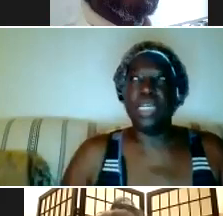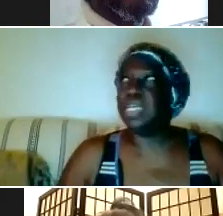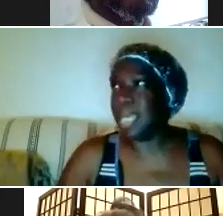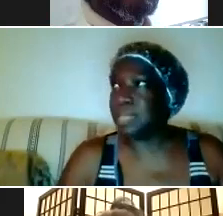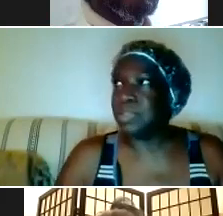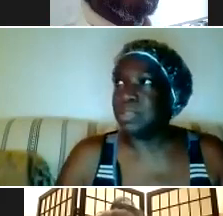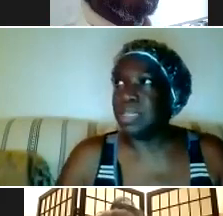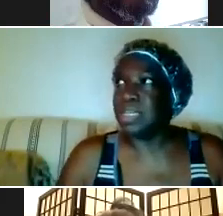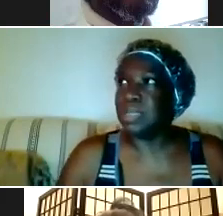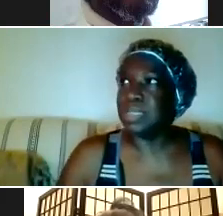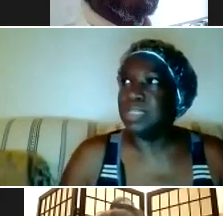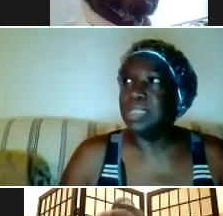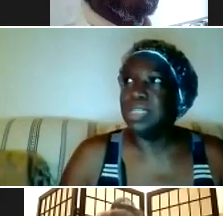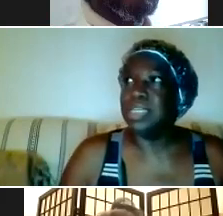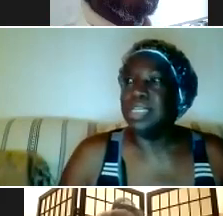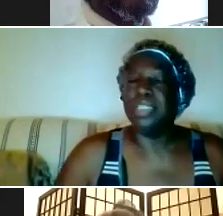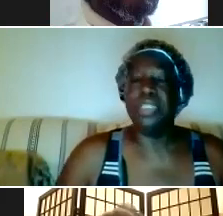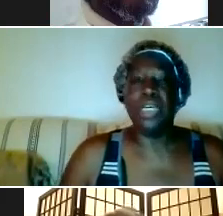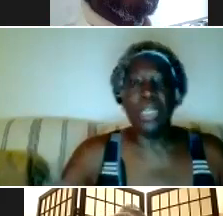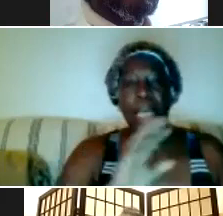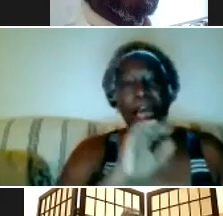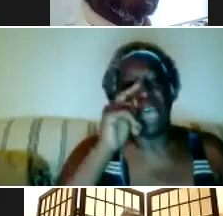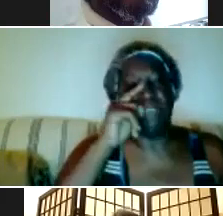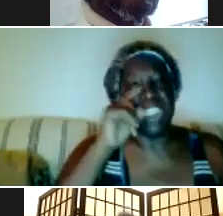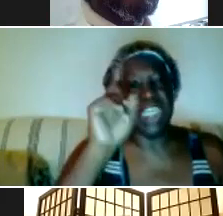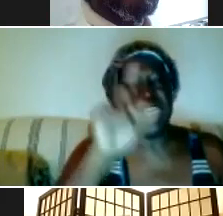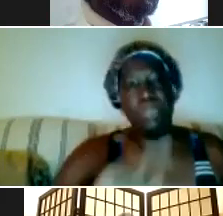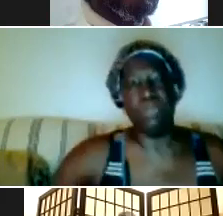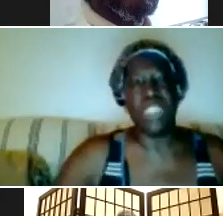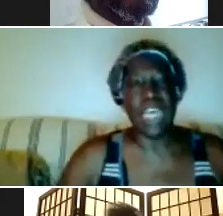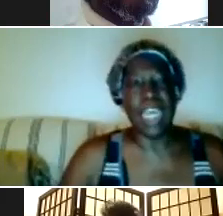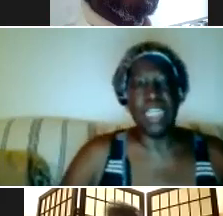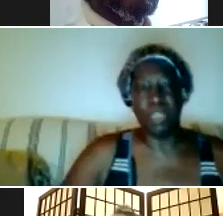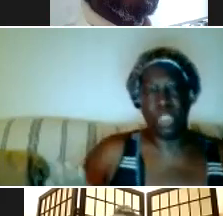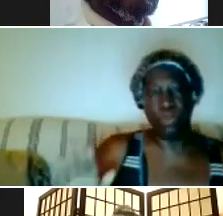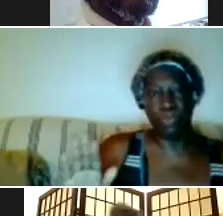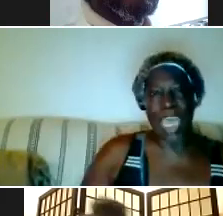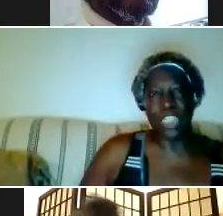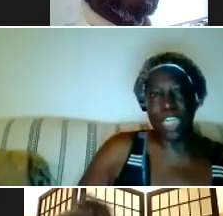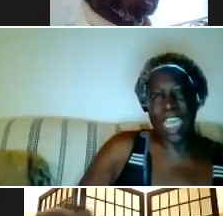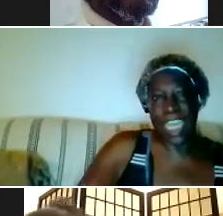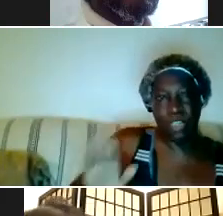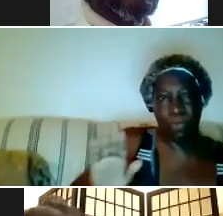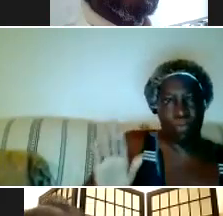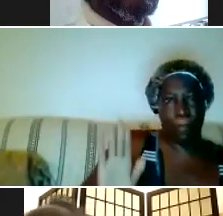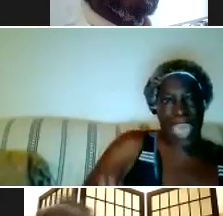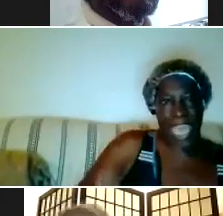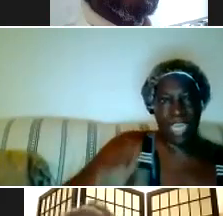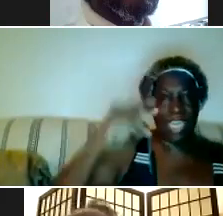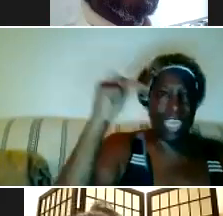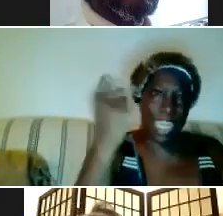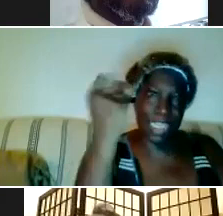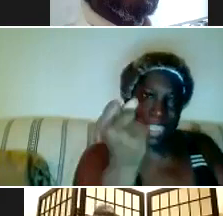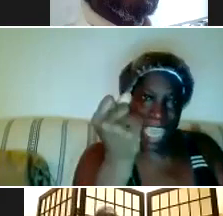I don't know, dog. Dog, I've seen it signed. You pat your leg, you